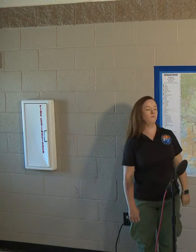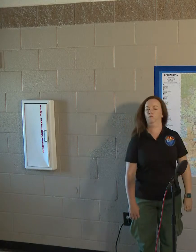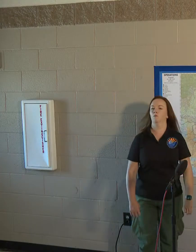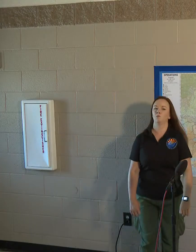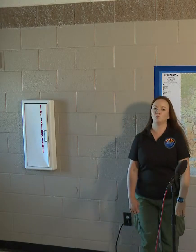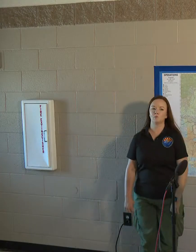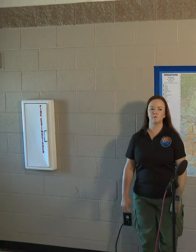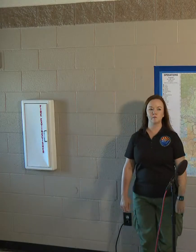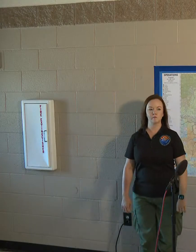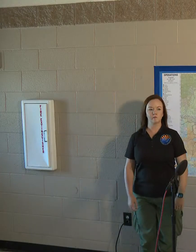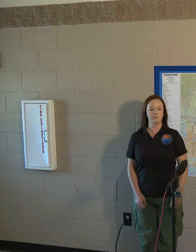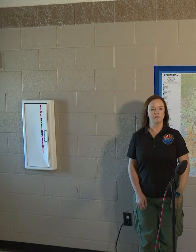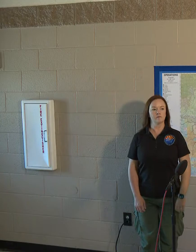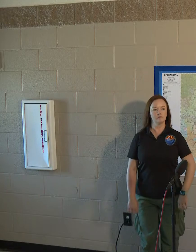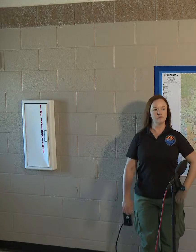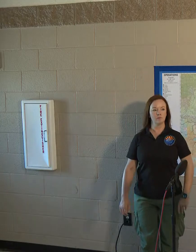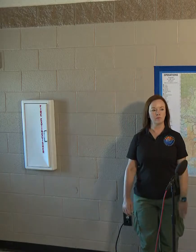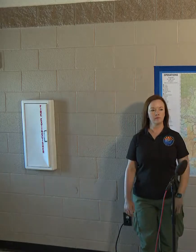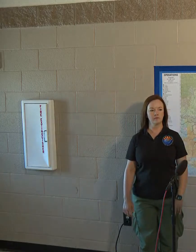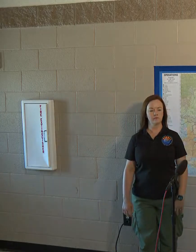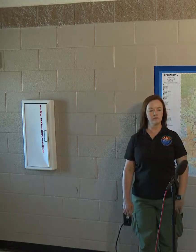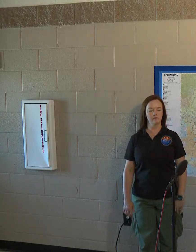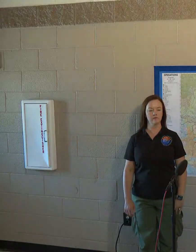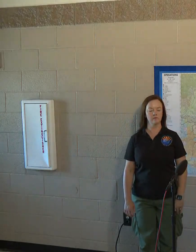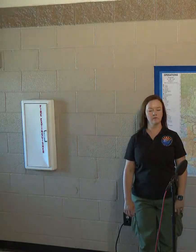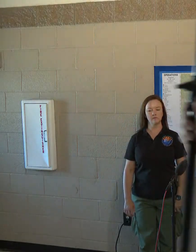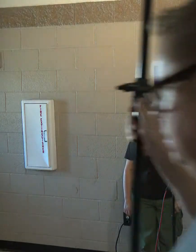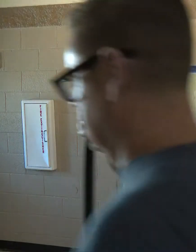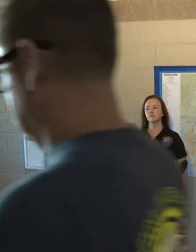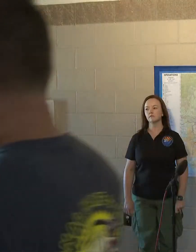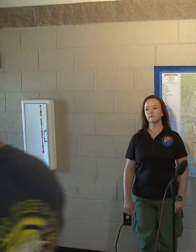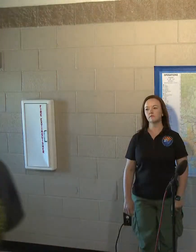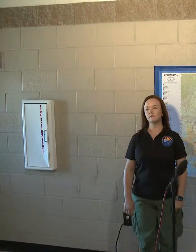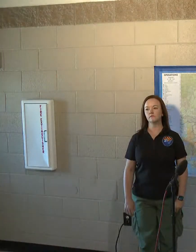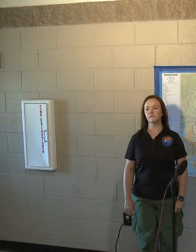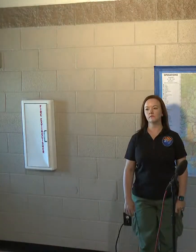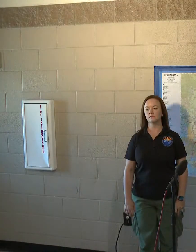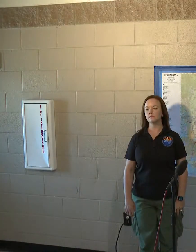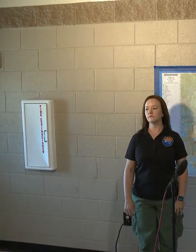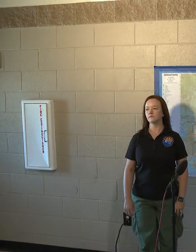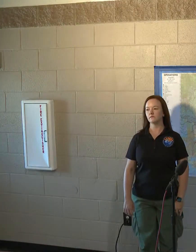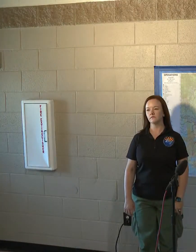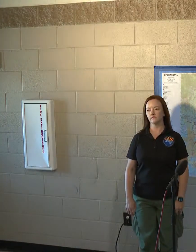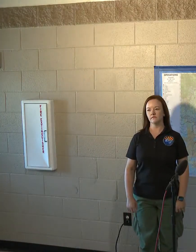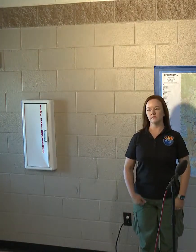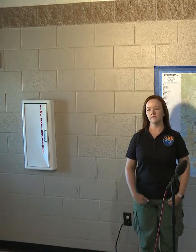we both good here? They're going to be looking that way. Okay. Right to the.